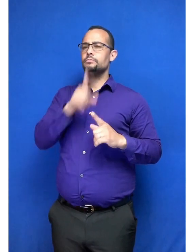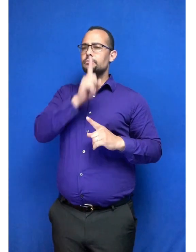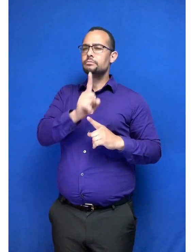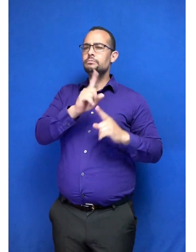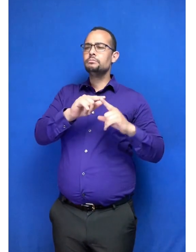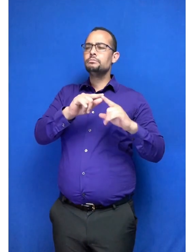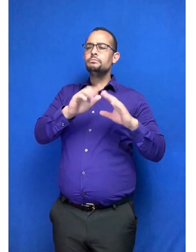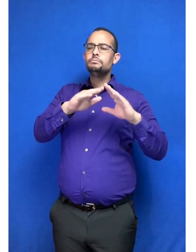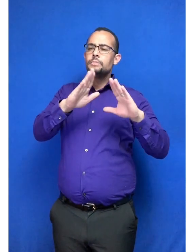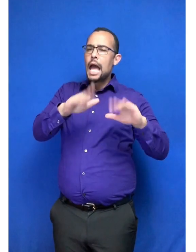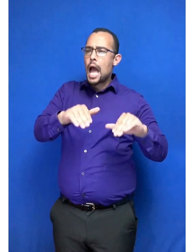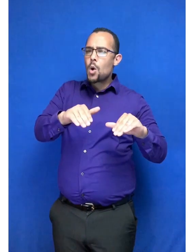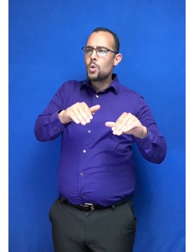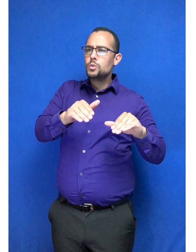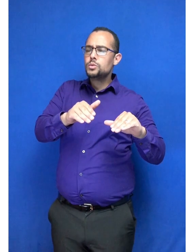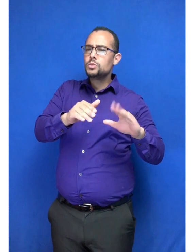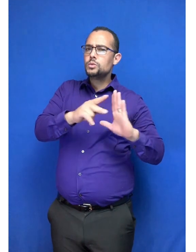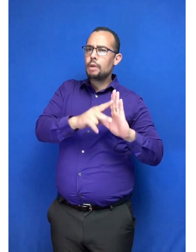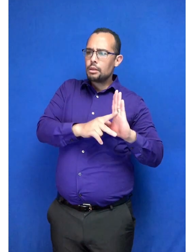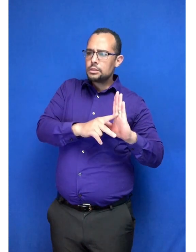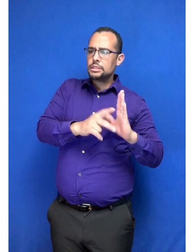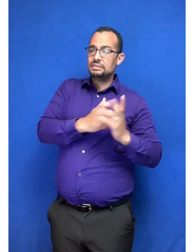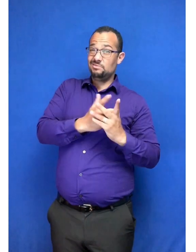potential damage from wind debris or flood.